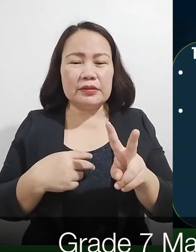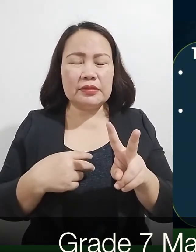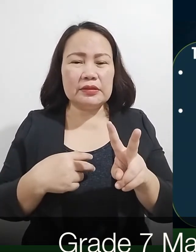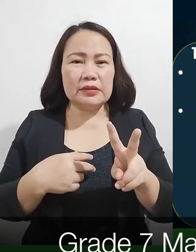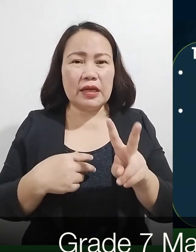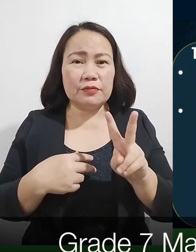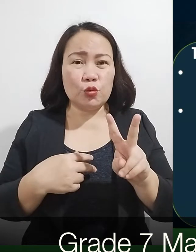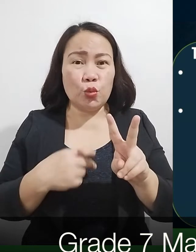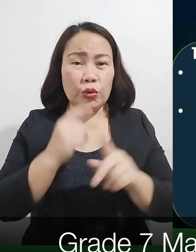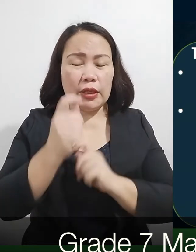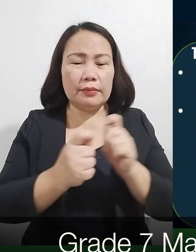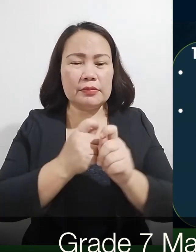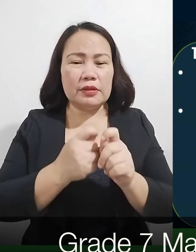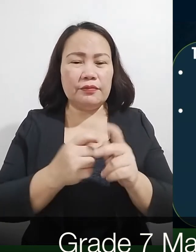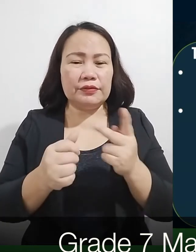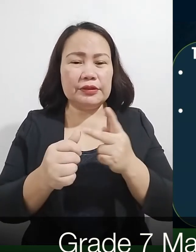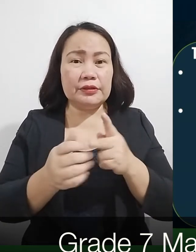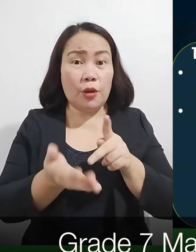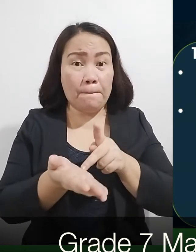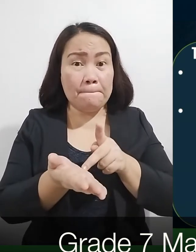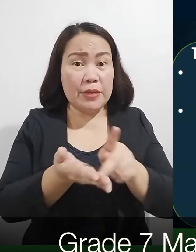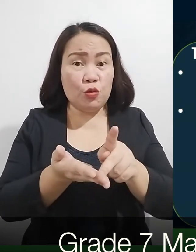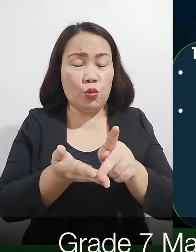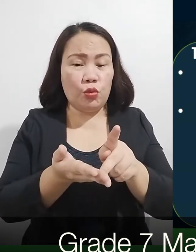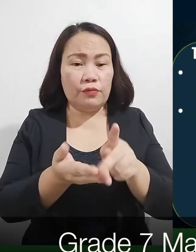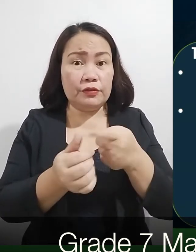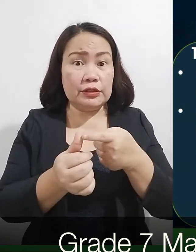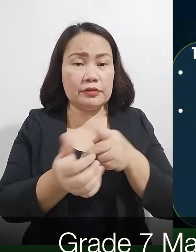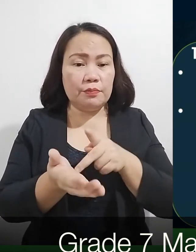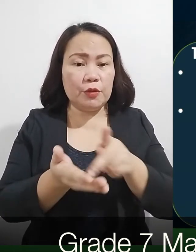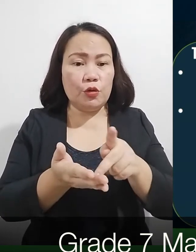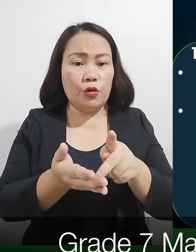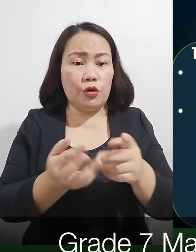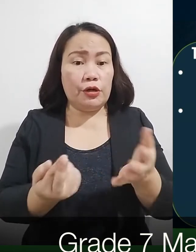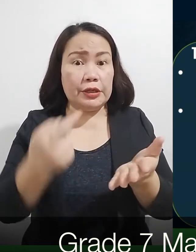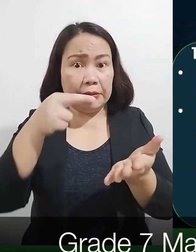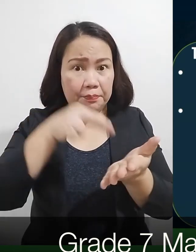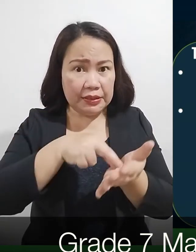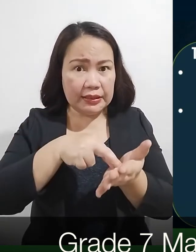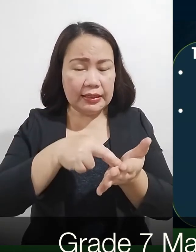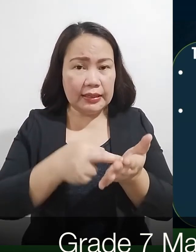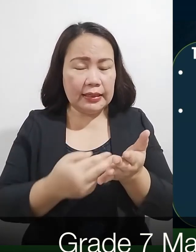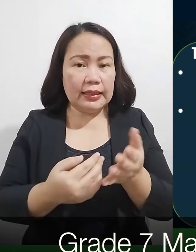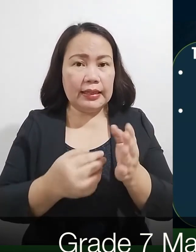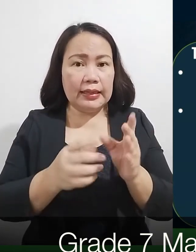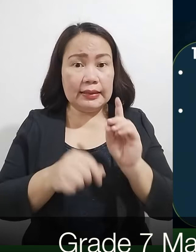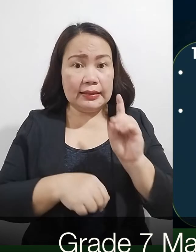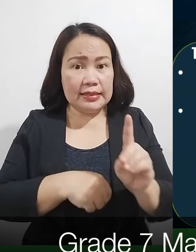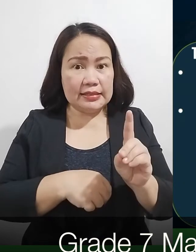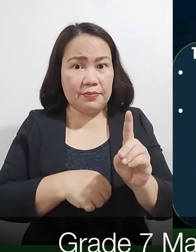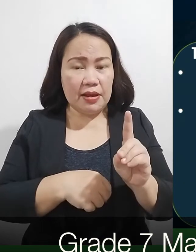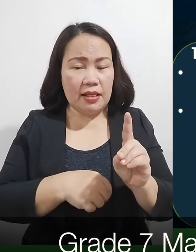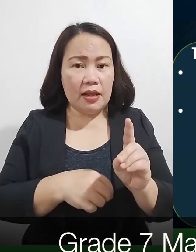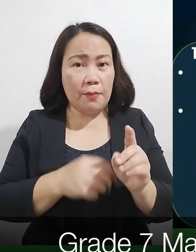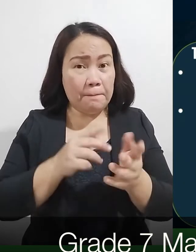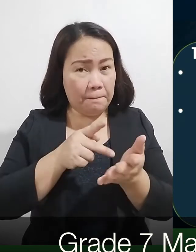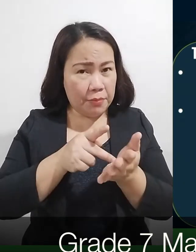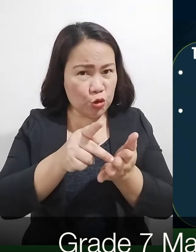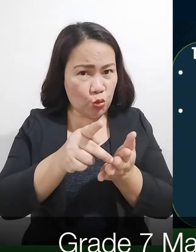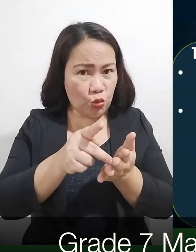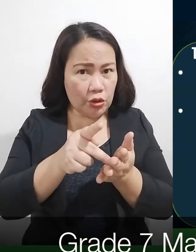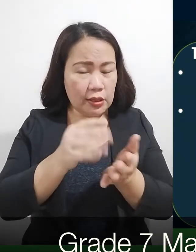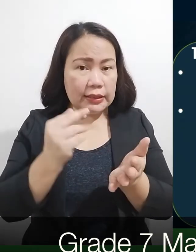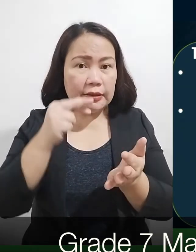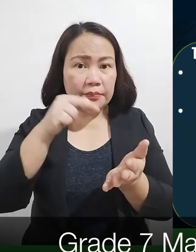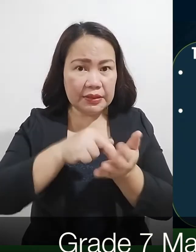it. So, first we have the pure repeating decimal. So, what do we mean by